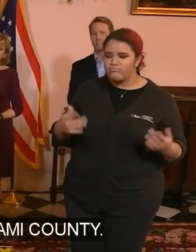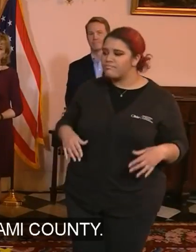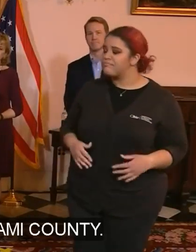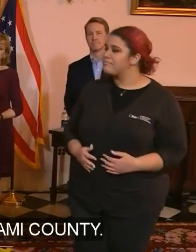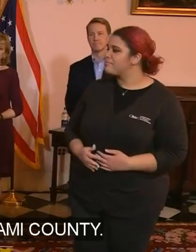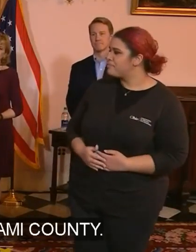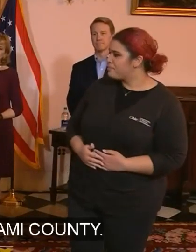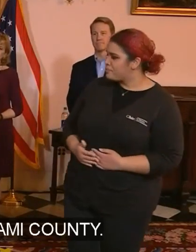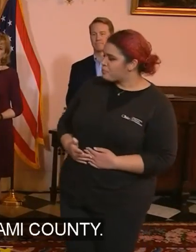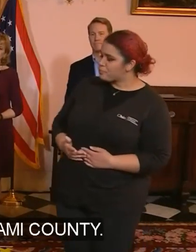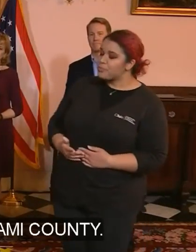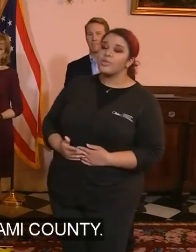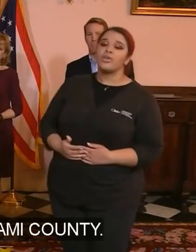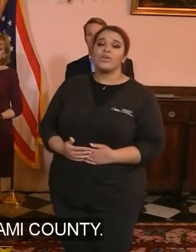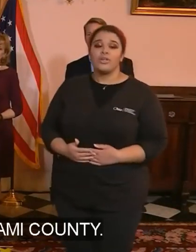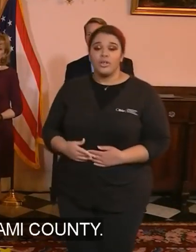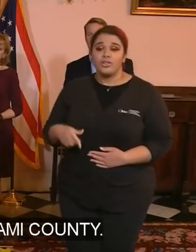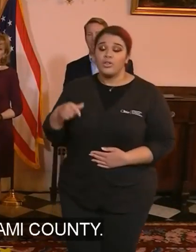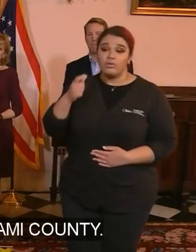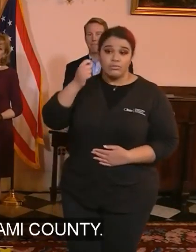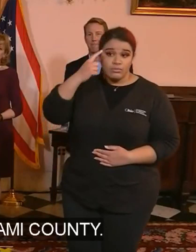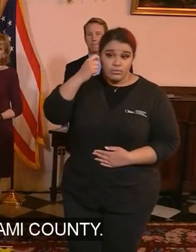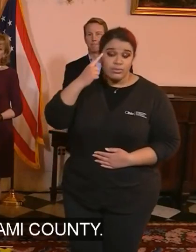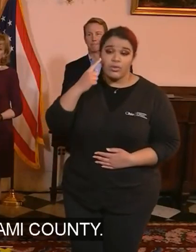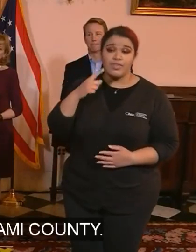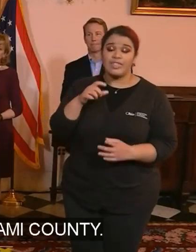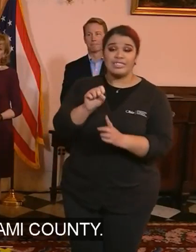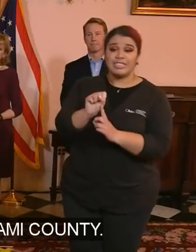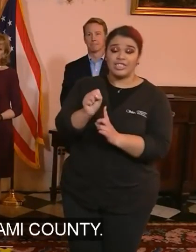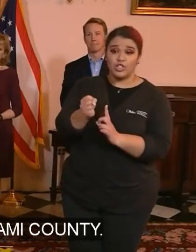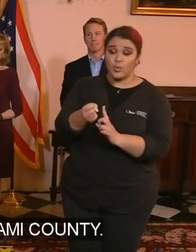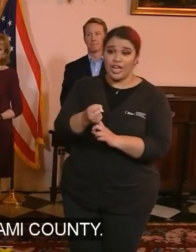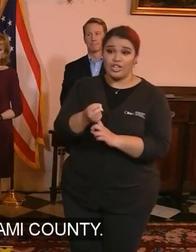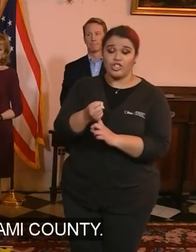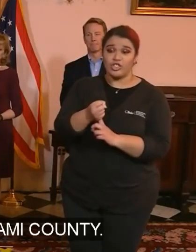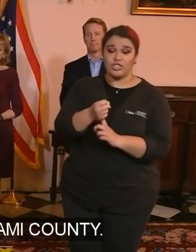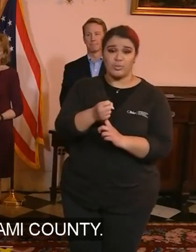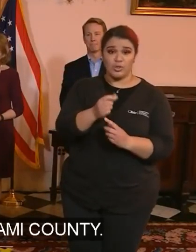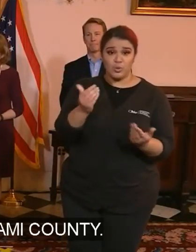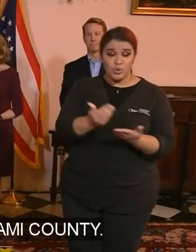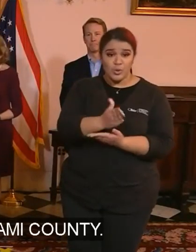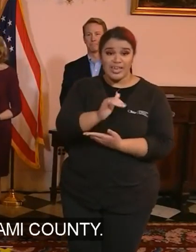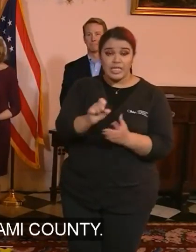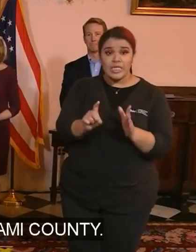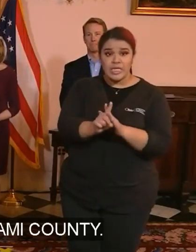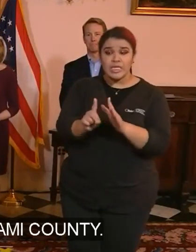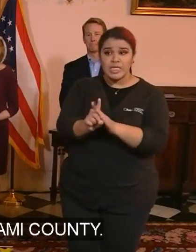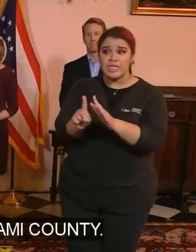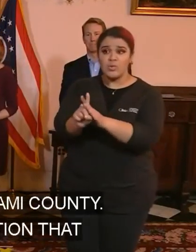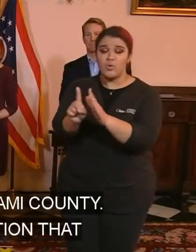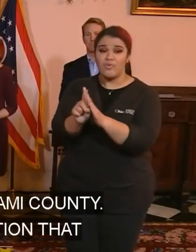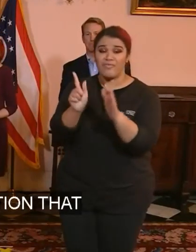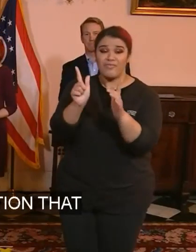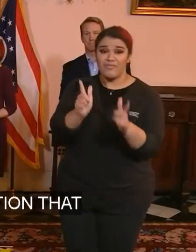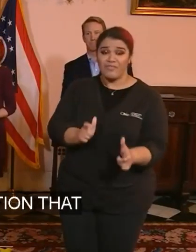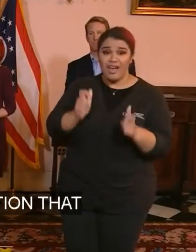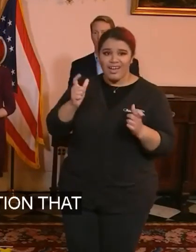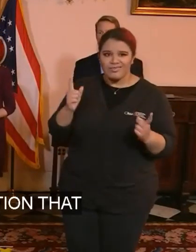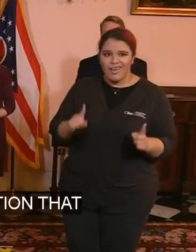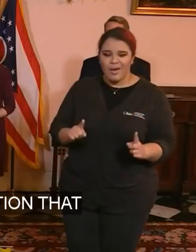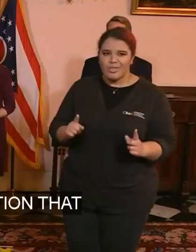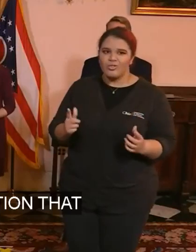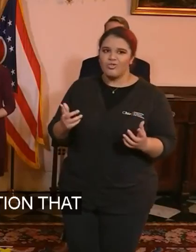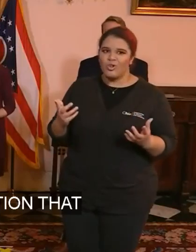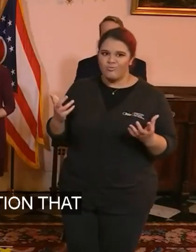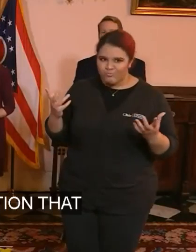So situation is evolving so rapidly, Jim, that I heard of that case. I think the investigation is